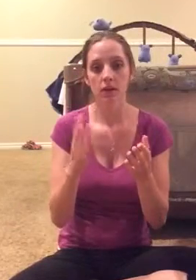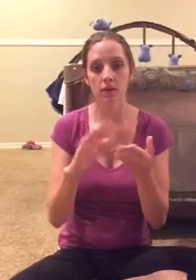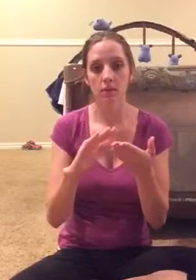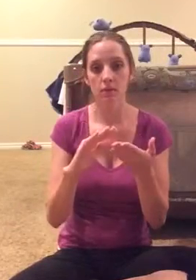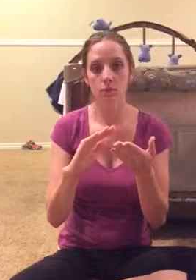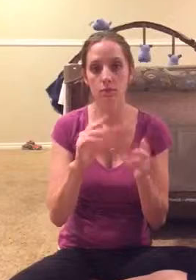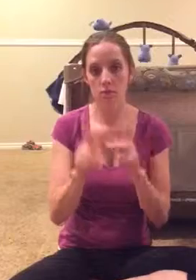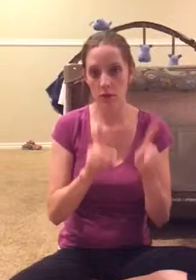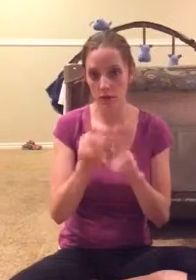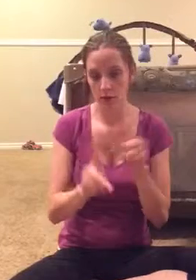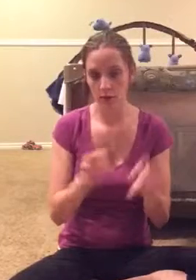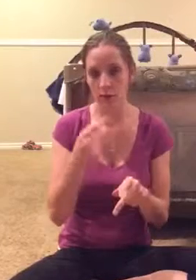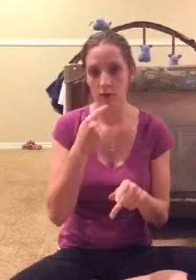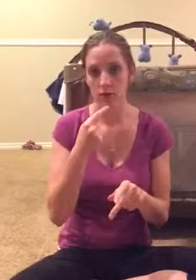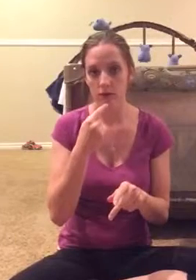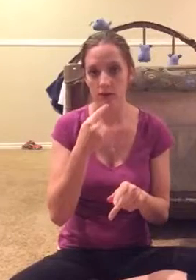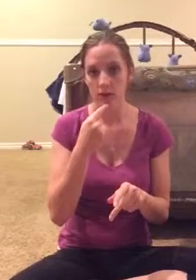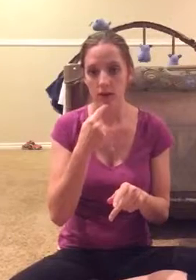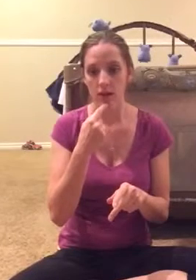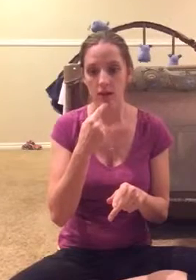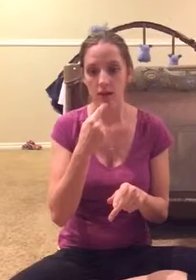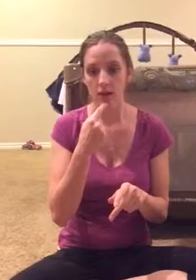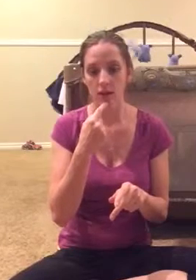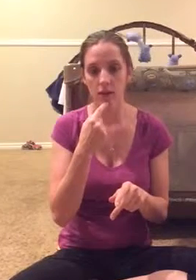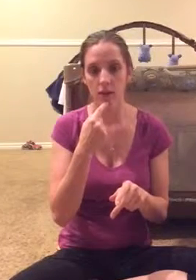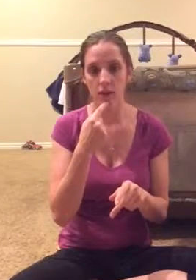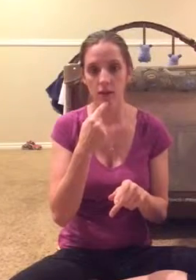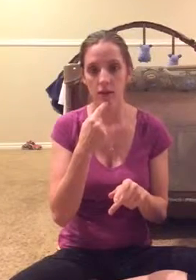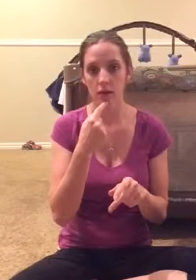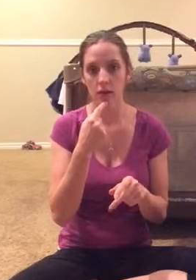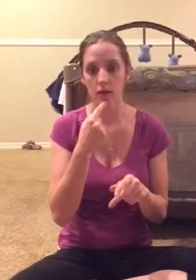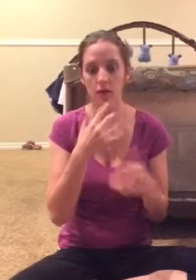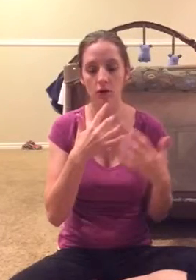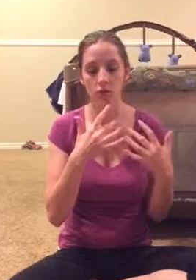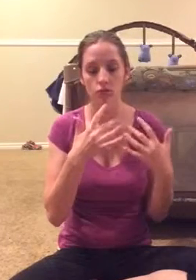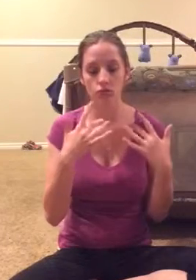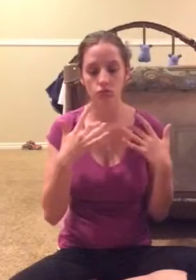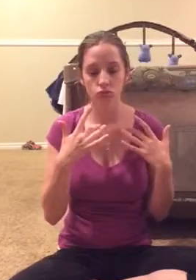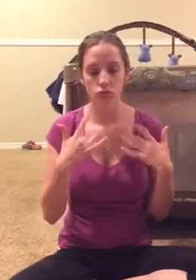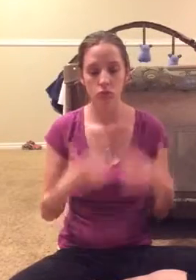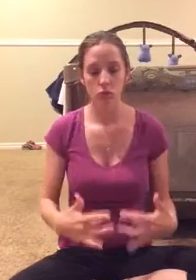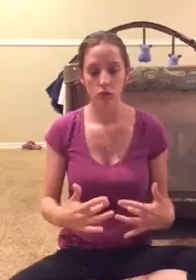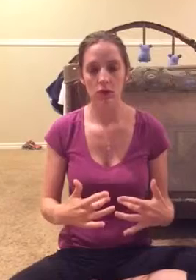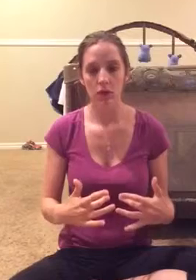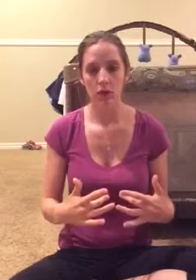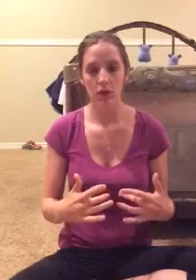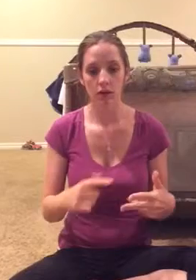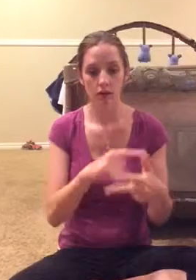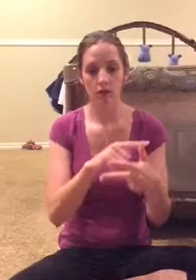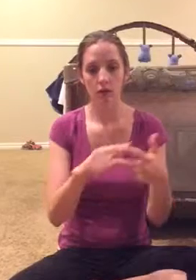as bubbly Kelsey and sweet and angelic Kylie and their dear friend Sierra.